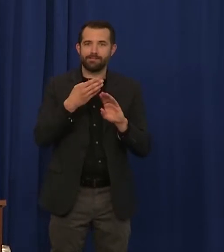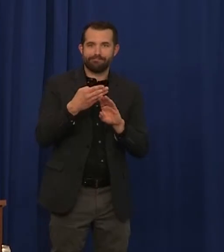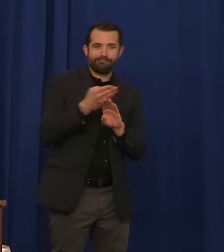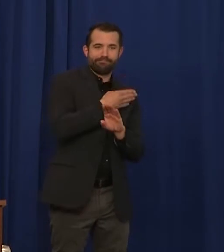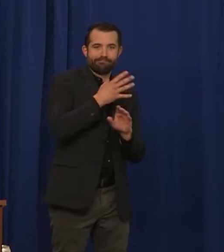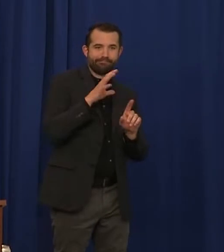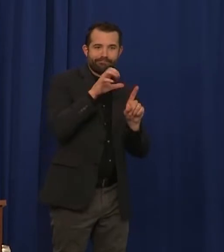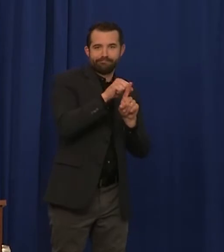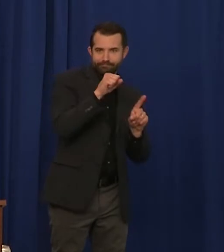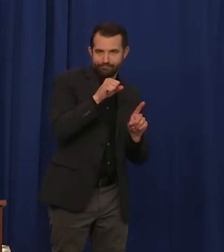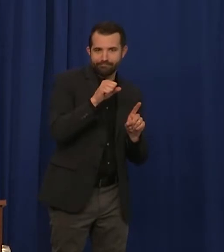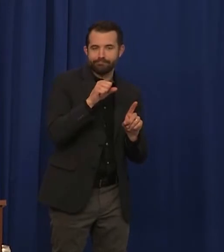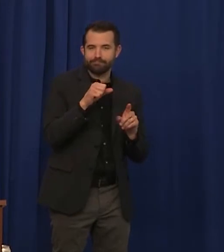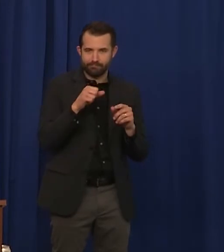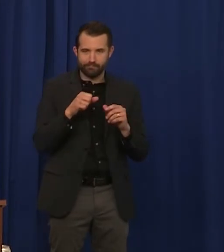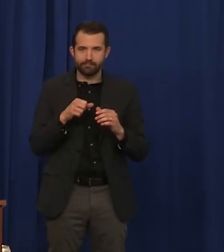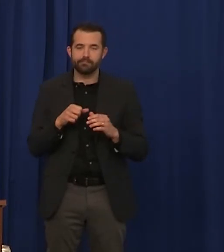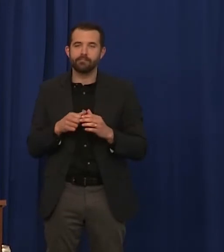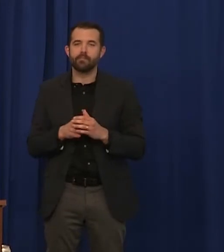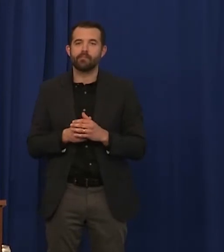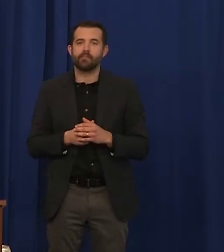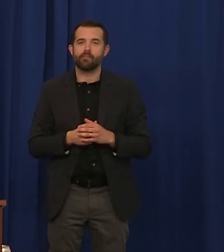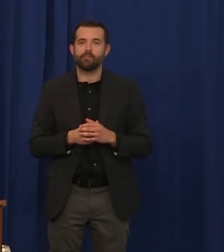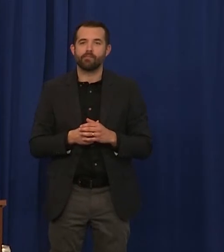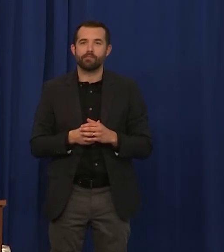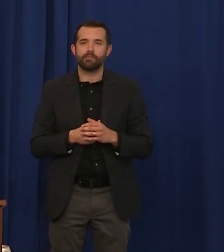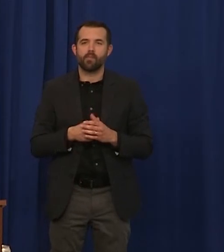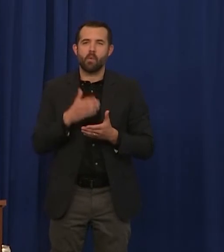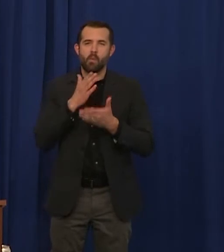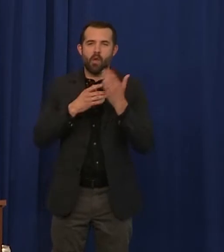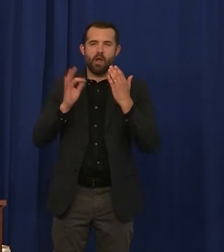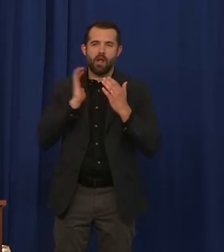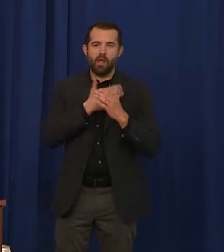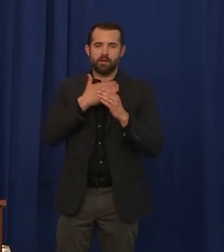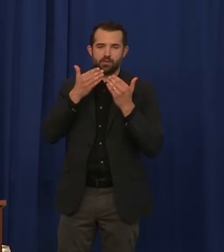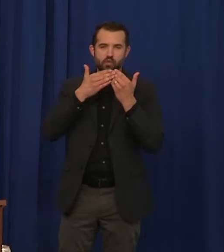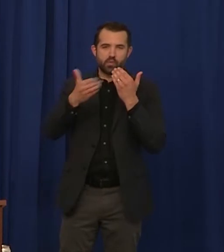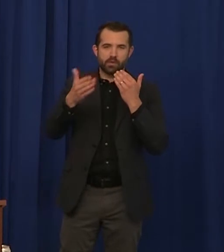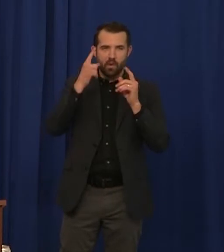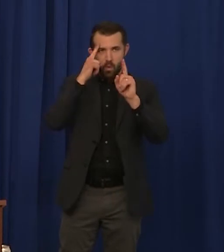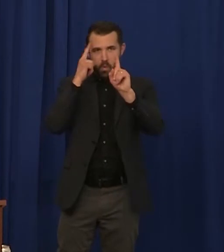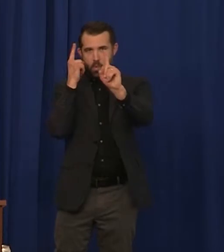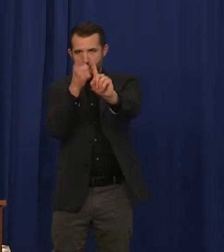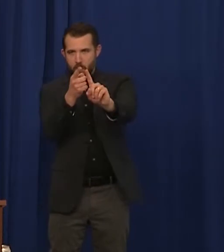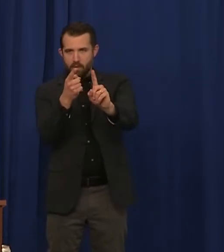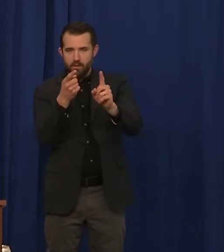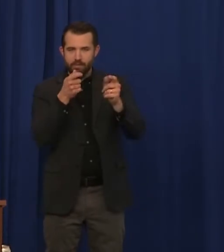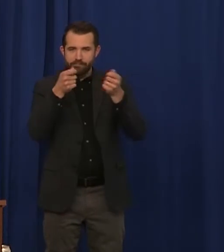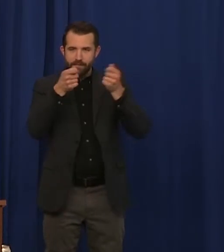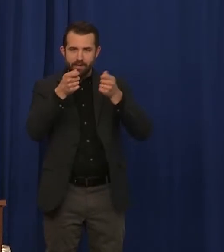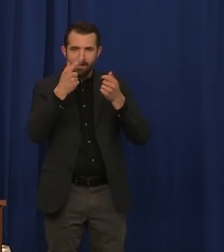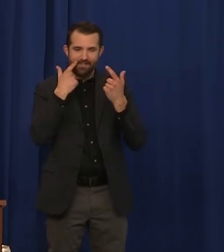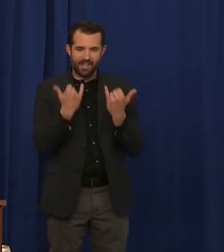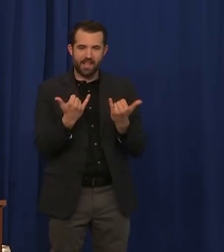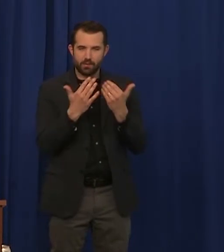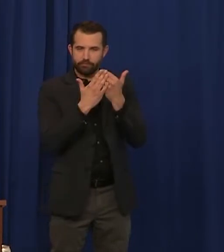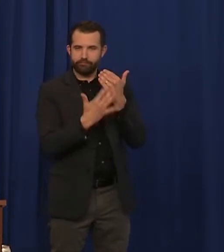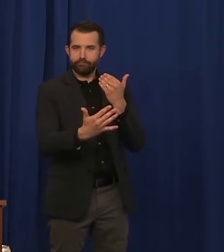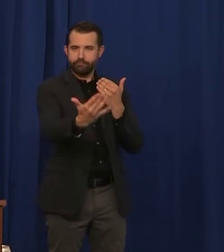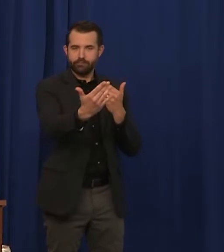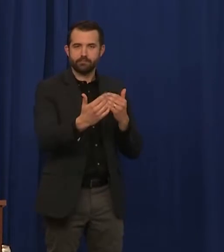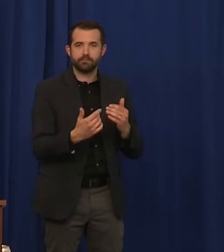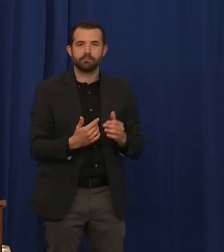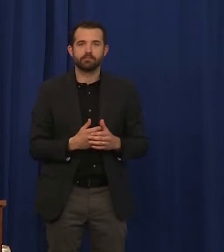strategy around managing COVID. I'd like to turn next to Jessica Piper at the BDN. Go ahead,